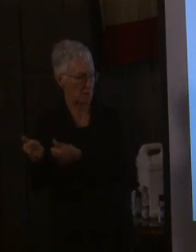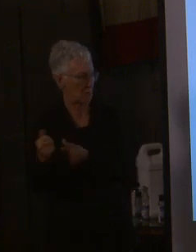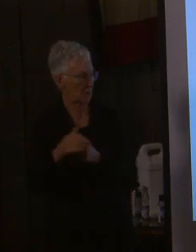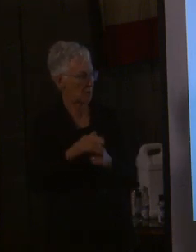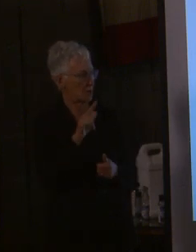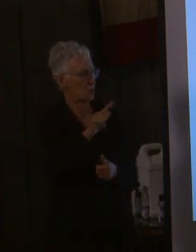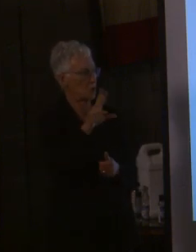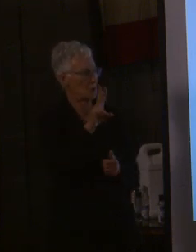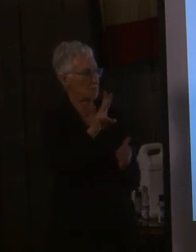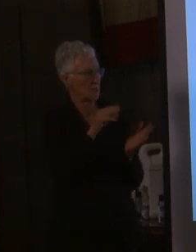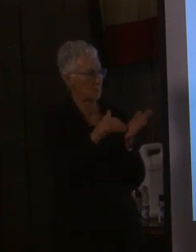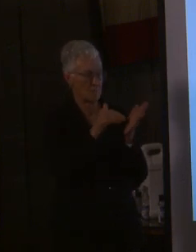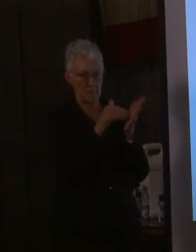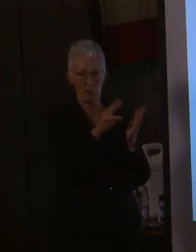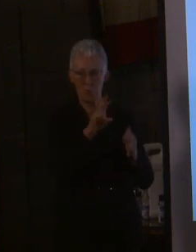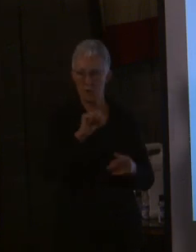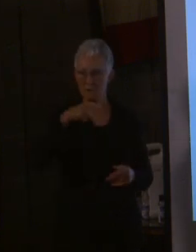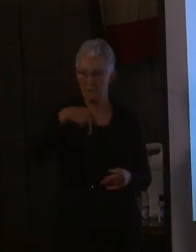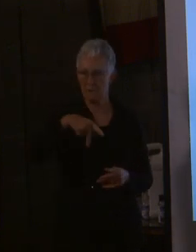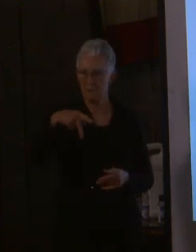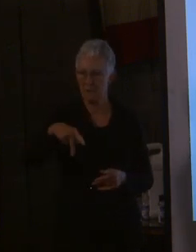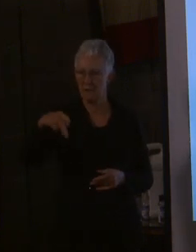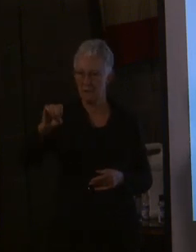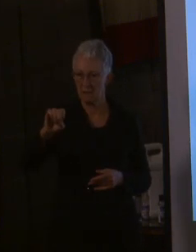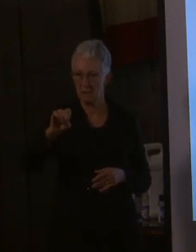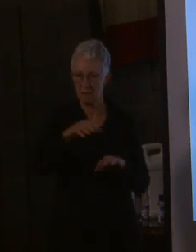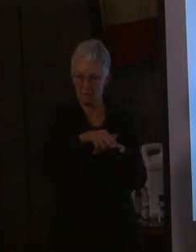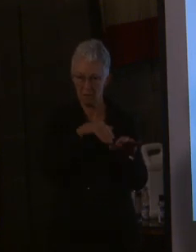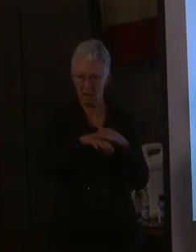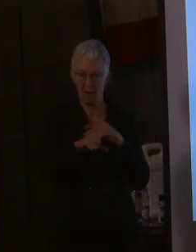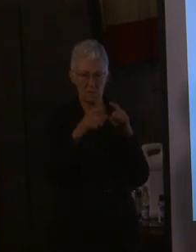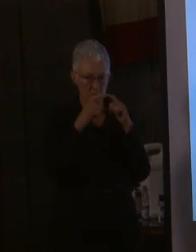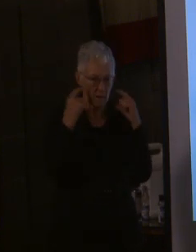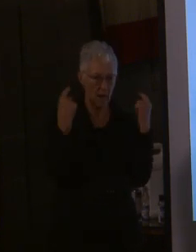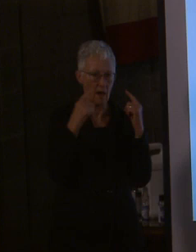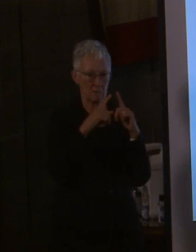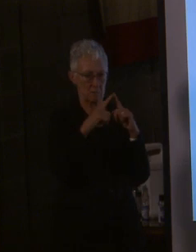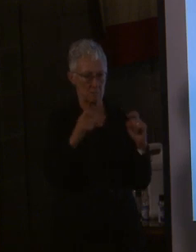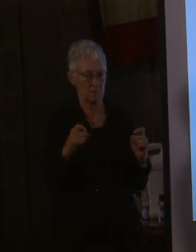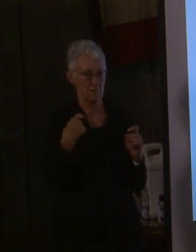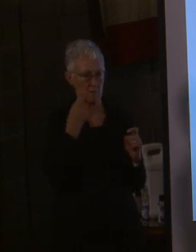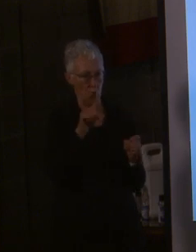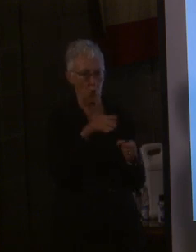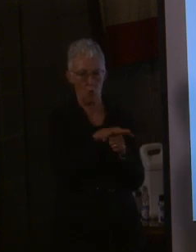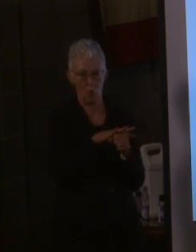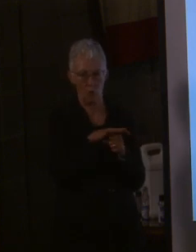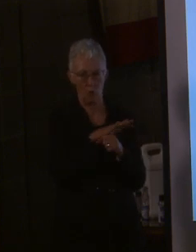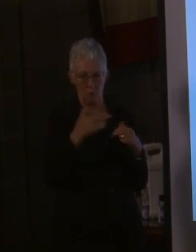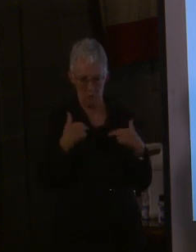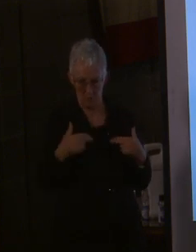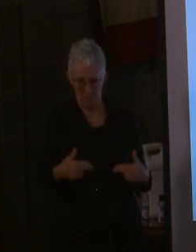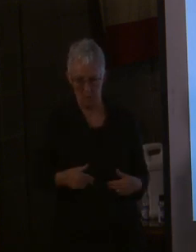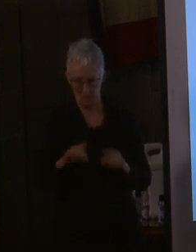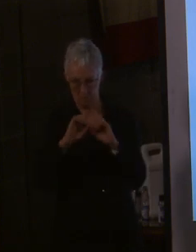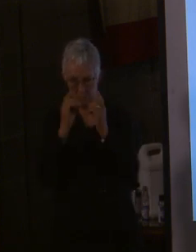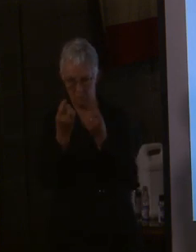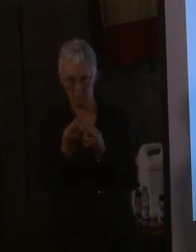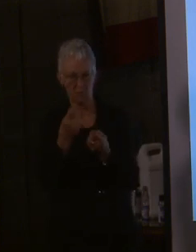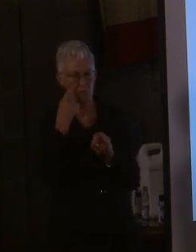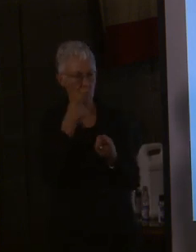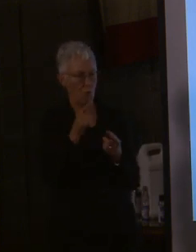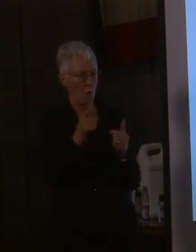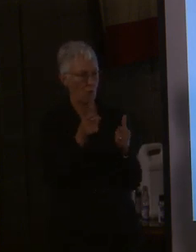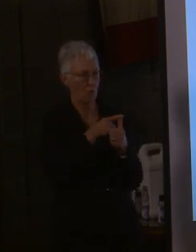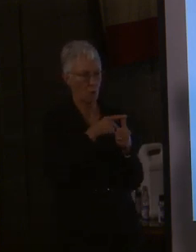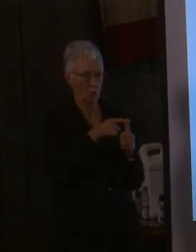of that was actually PPE that we provided to local entities, local public health departments through them, to first